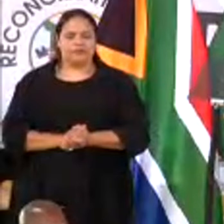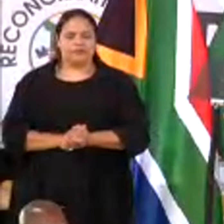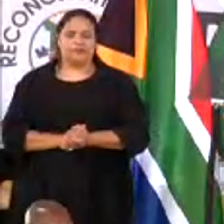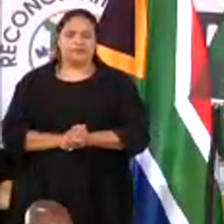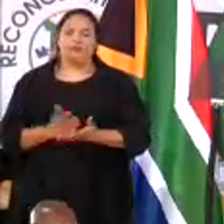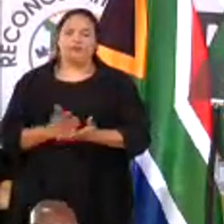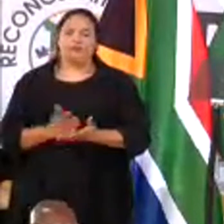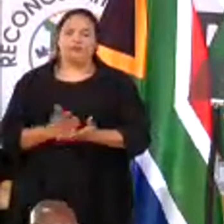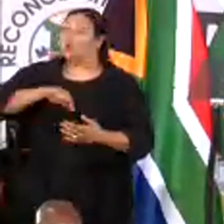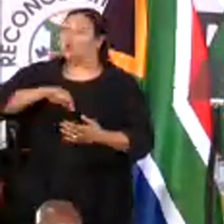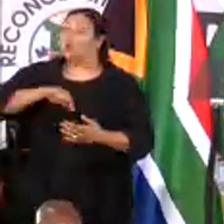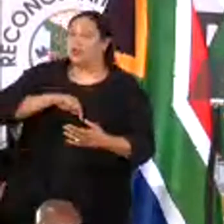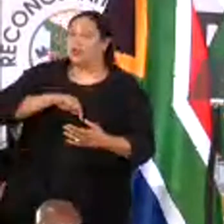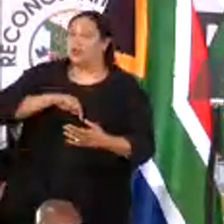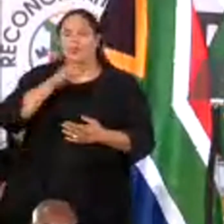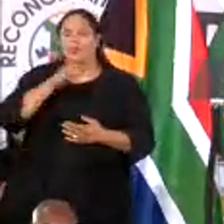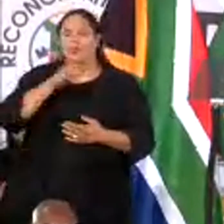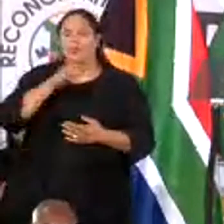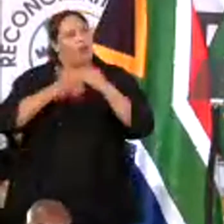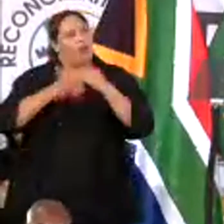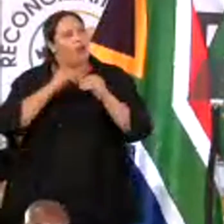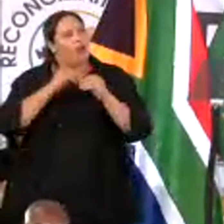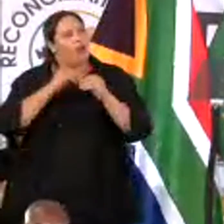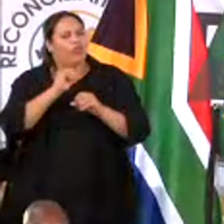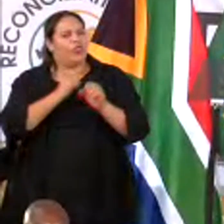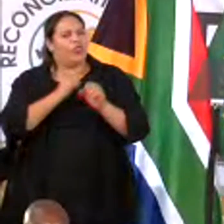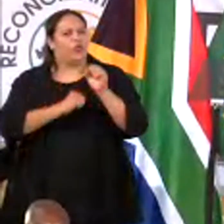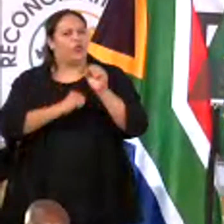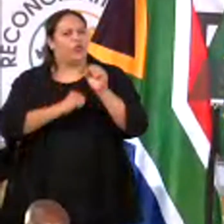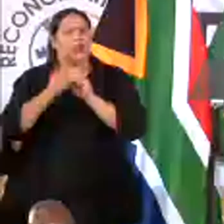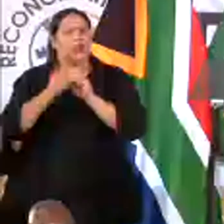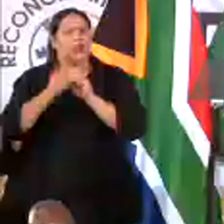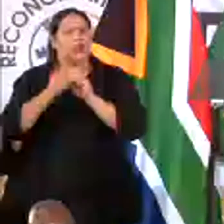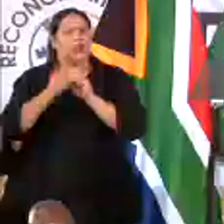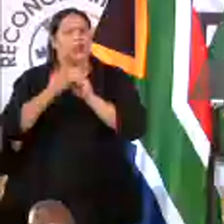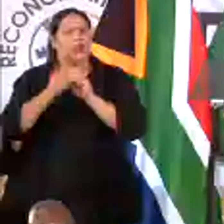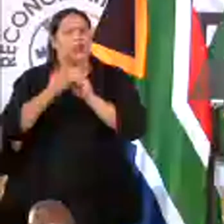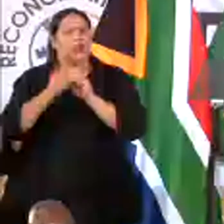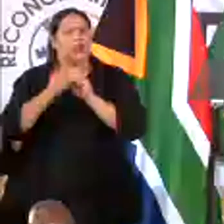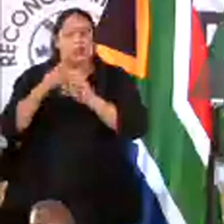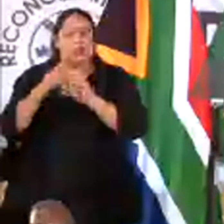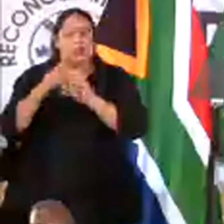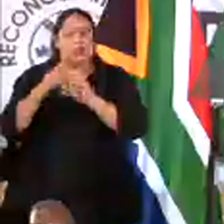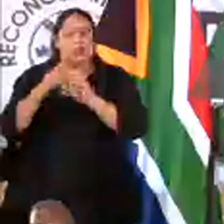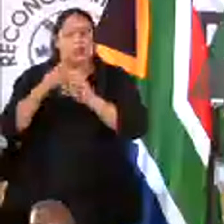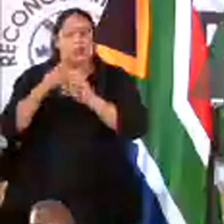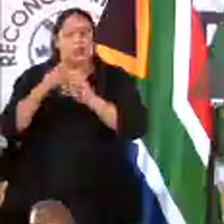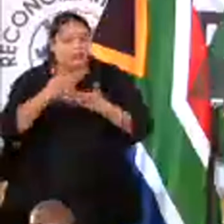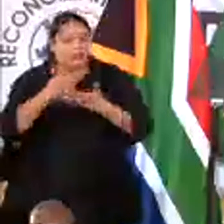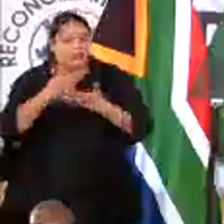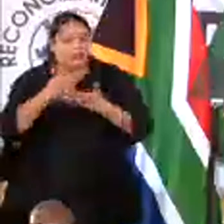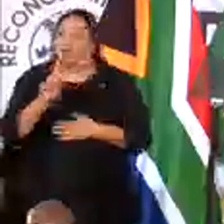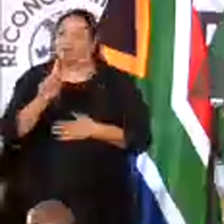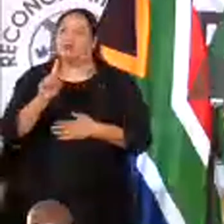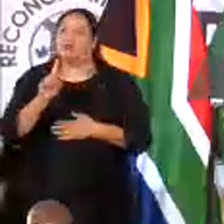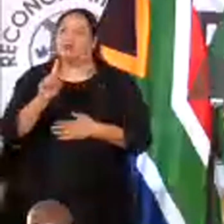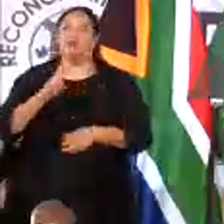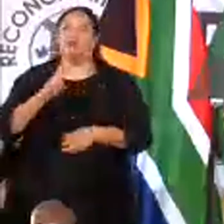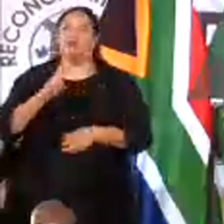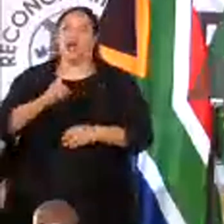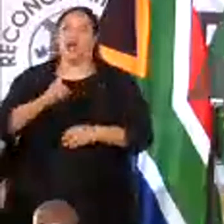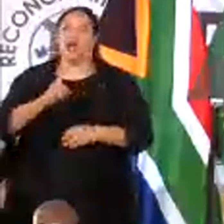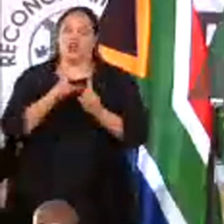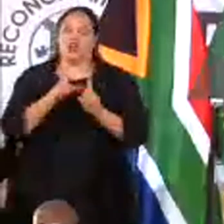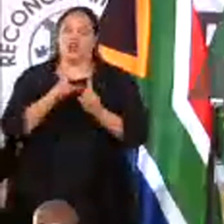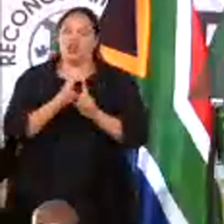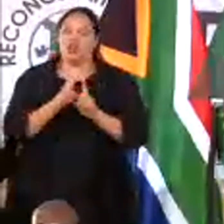We have learned from the past 30 years that reconciliation means fostering